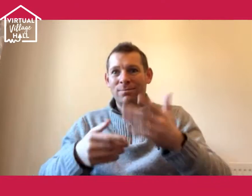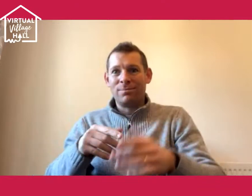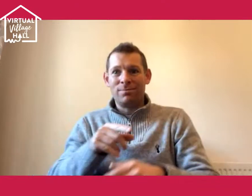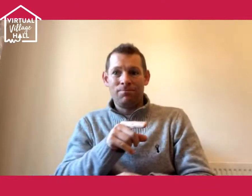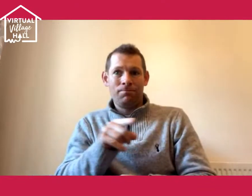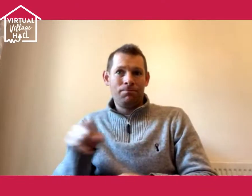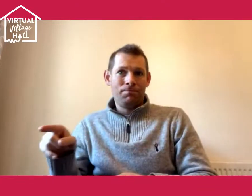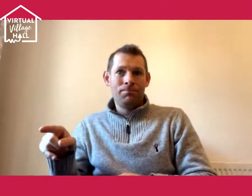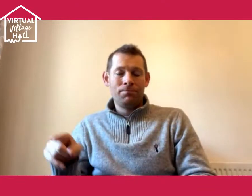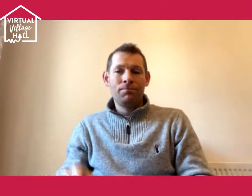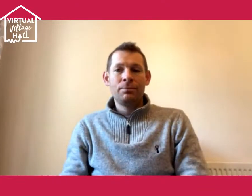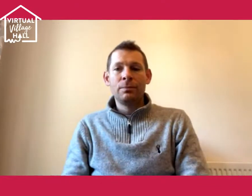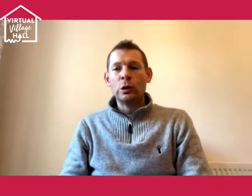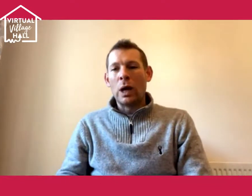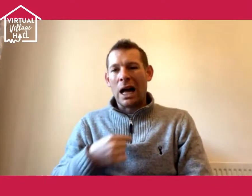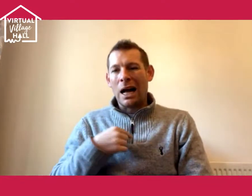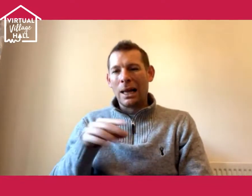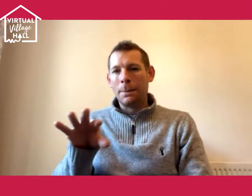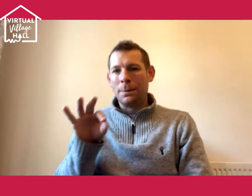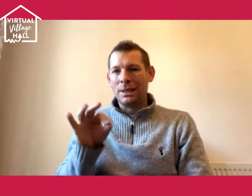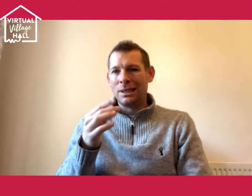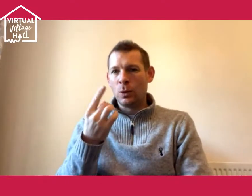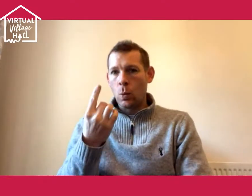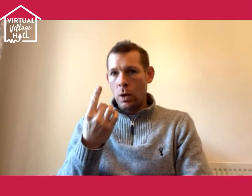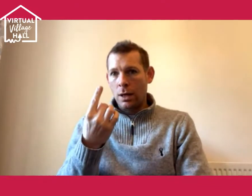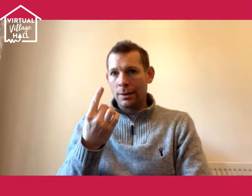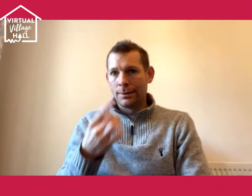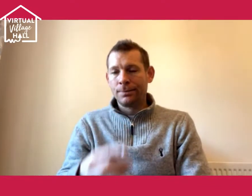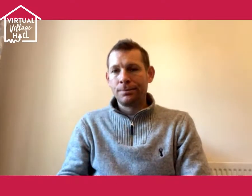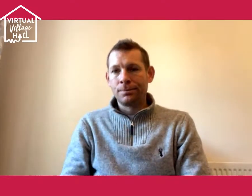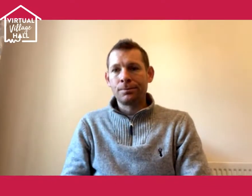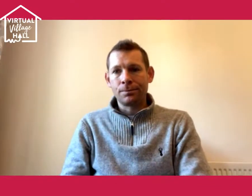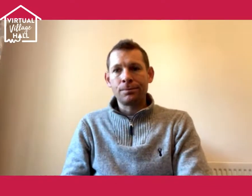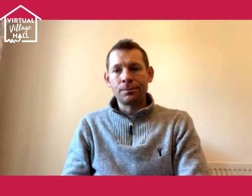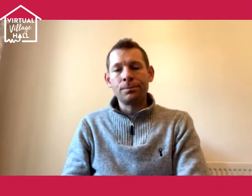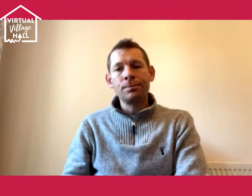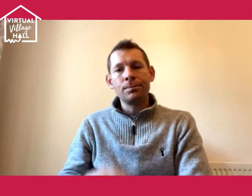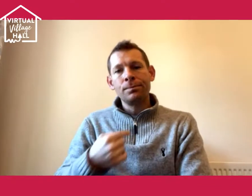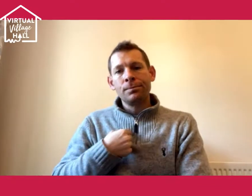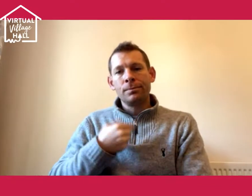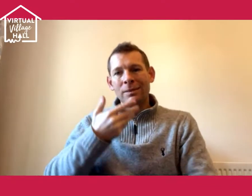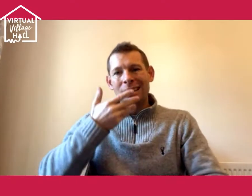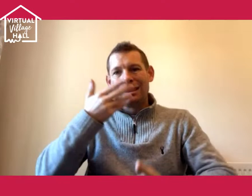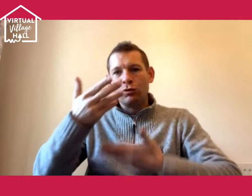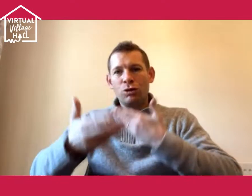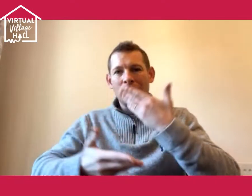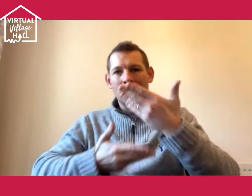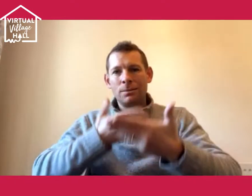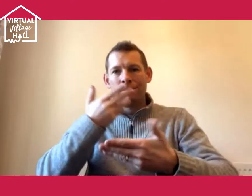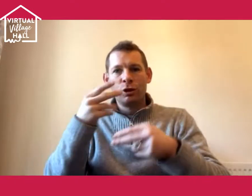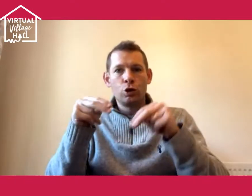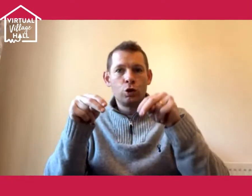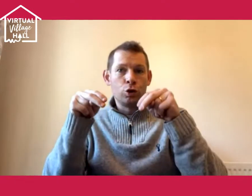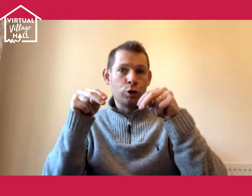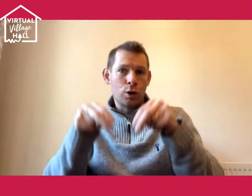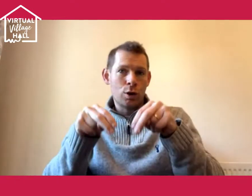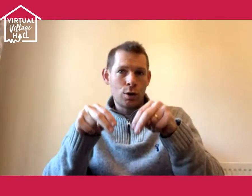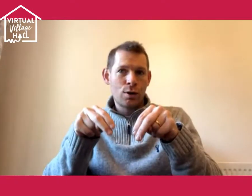So let's see if we can describe some of our pets. So I'll just pick one to start with. I'm going to describe